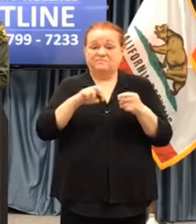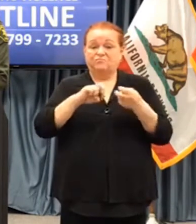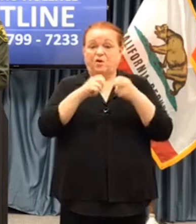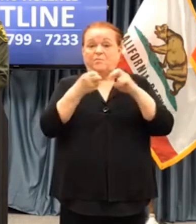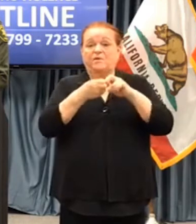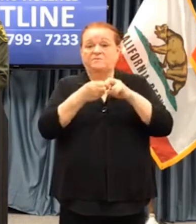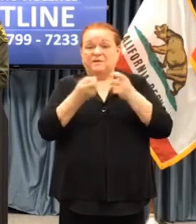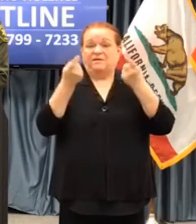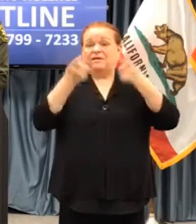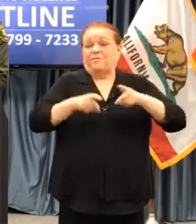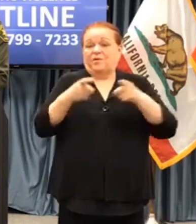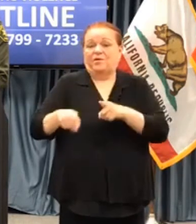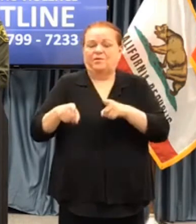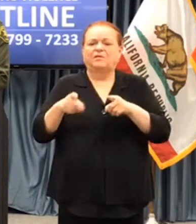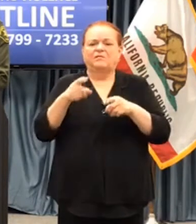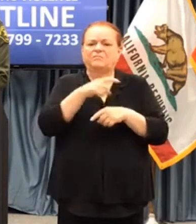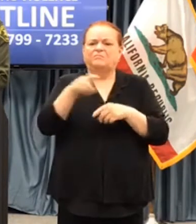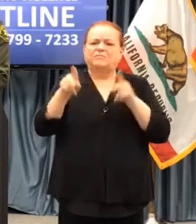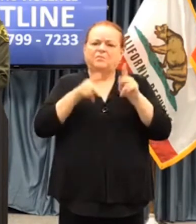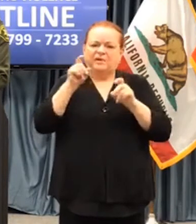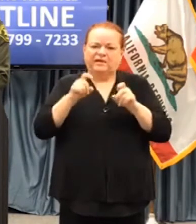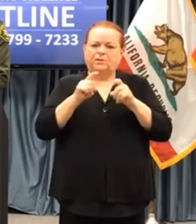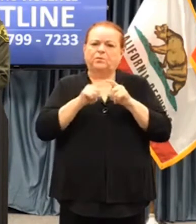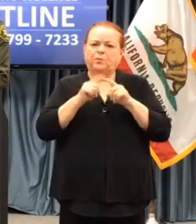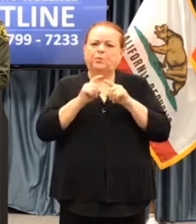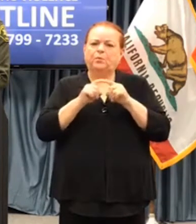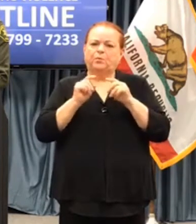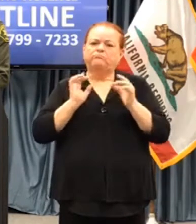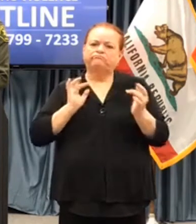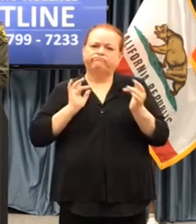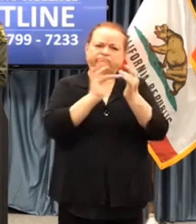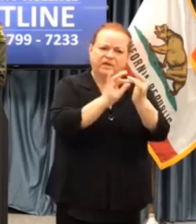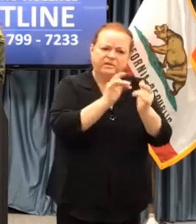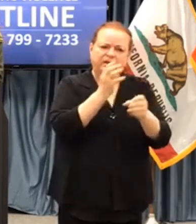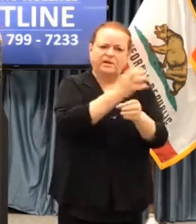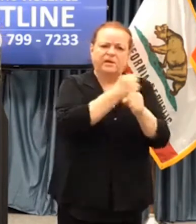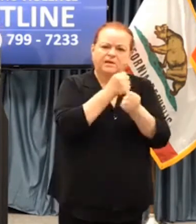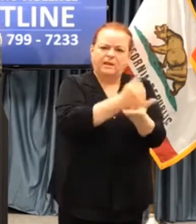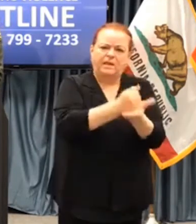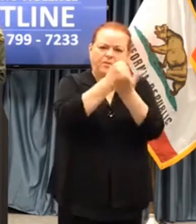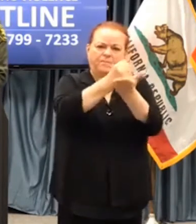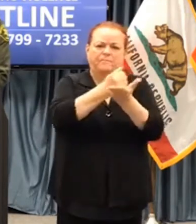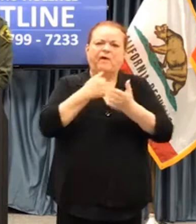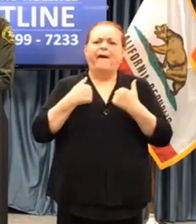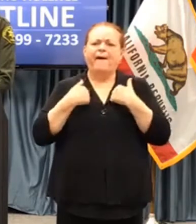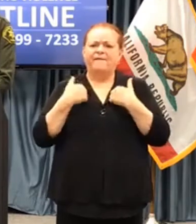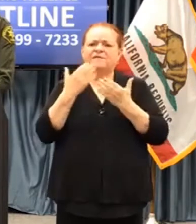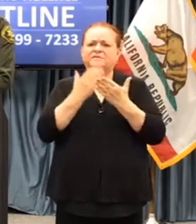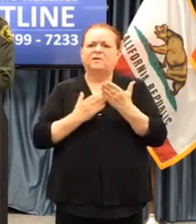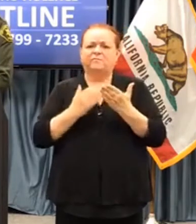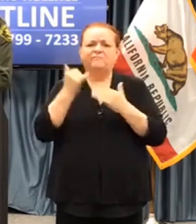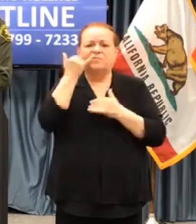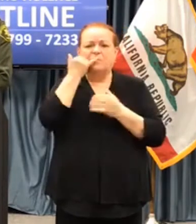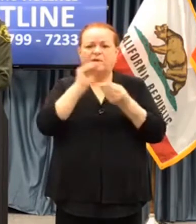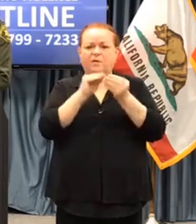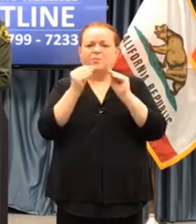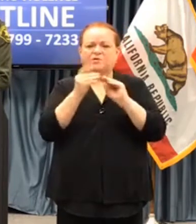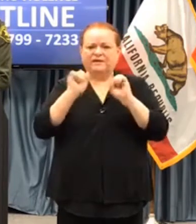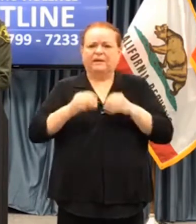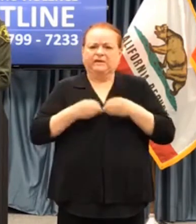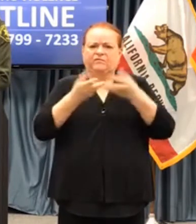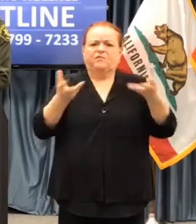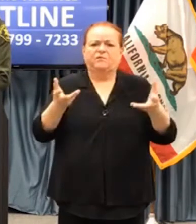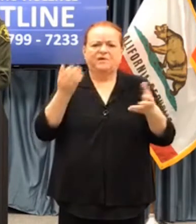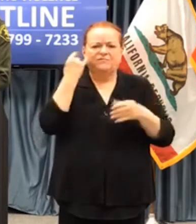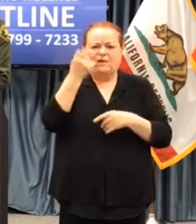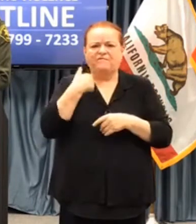help and intervention wherever possible. I have some numbers that I'd like to share with you that are available in the event you are facing any of these